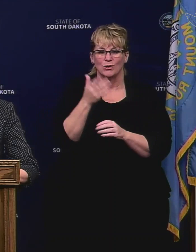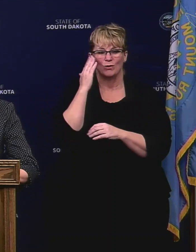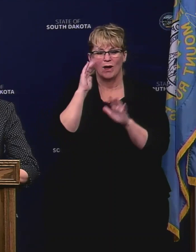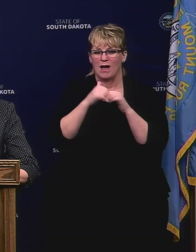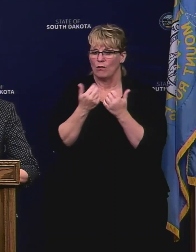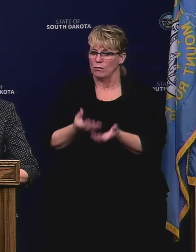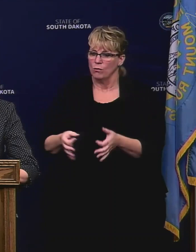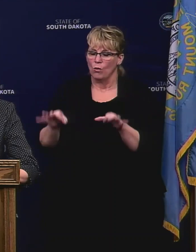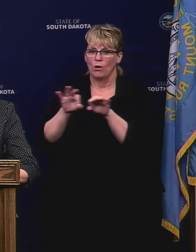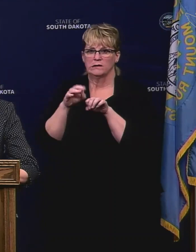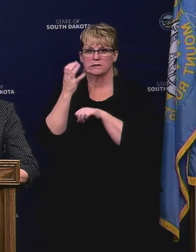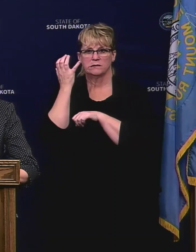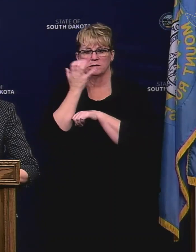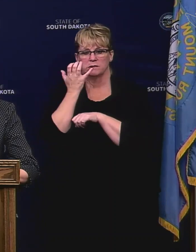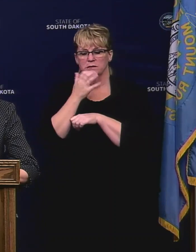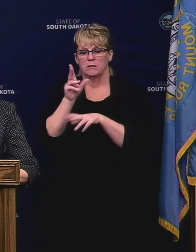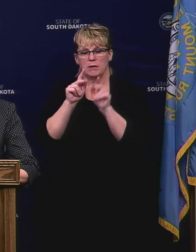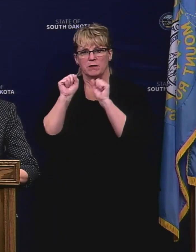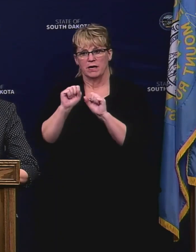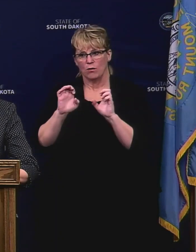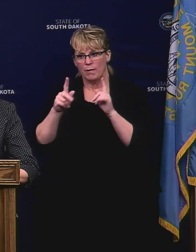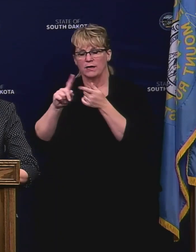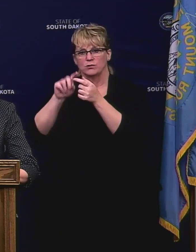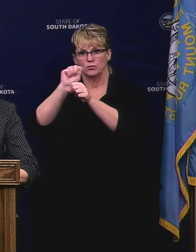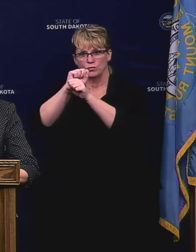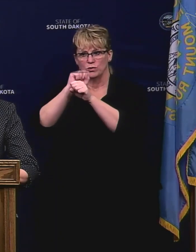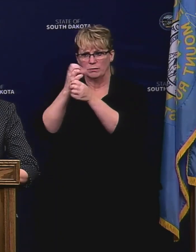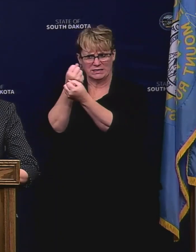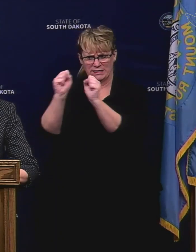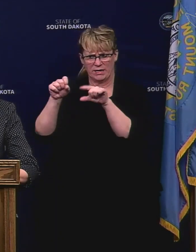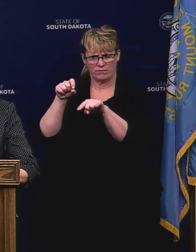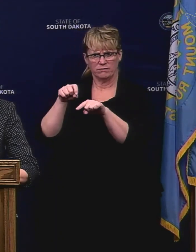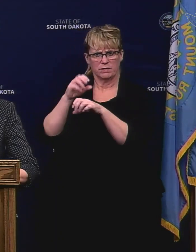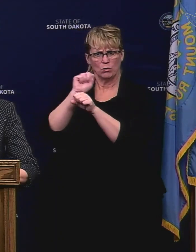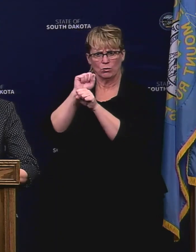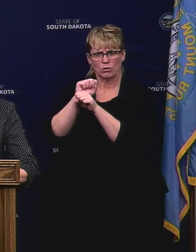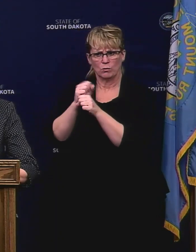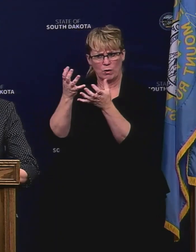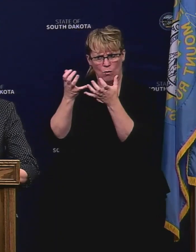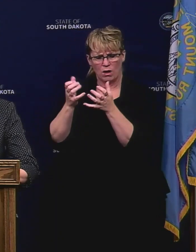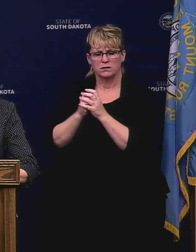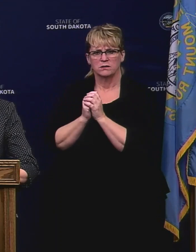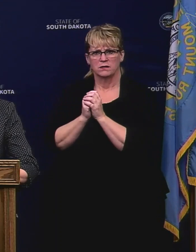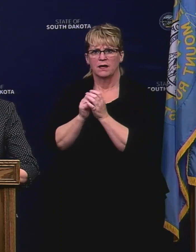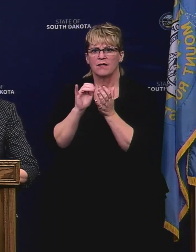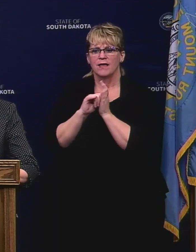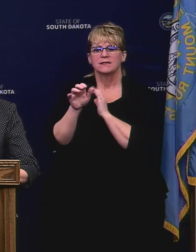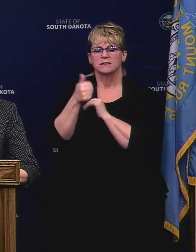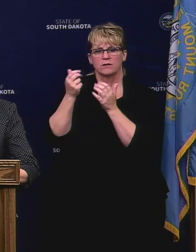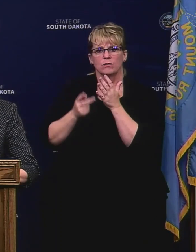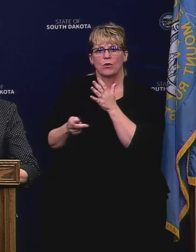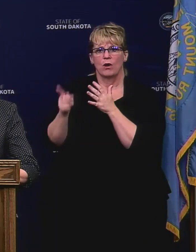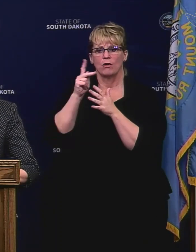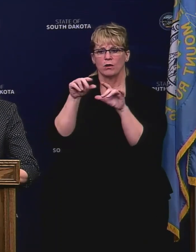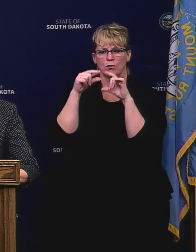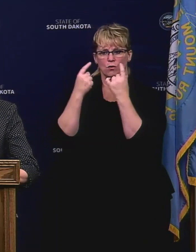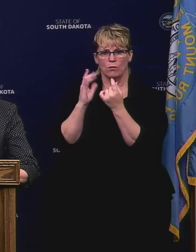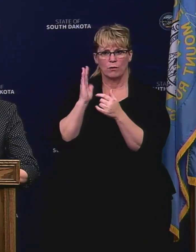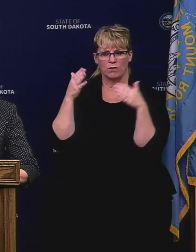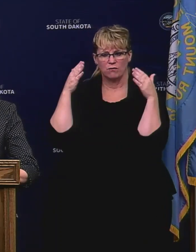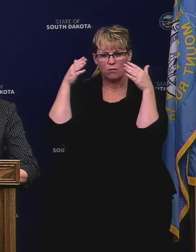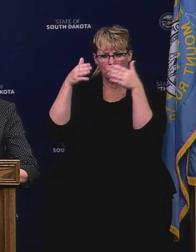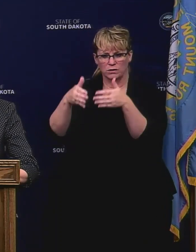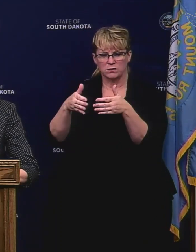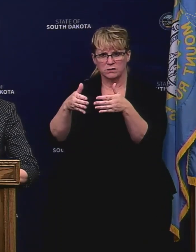how important it is that people are able to work and be safe when they're at work, and so that is another priority group that we will be